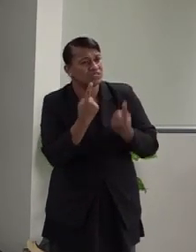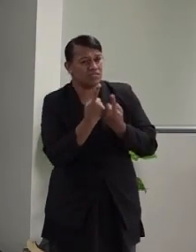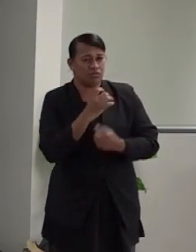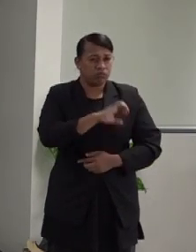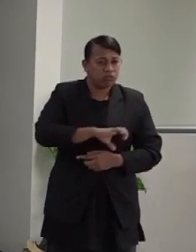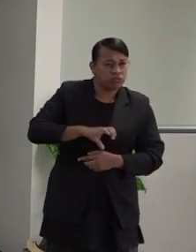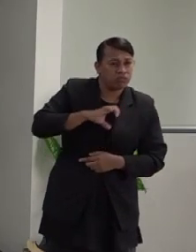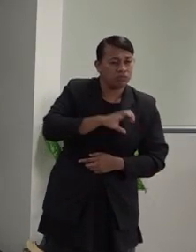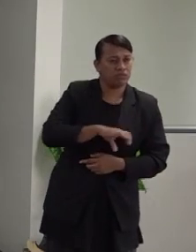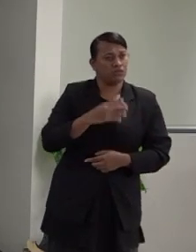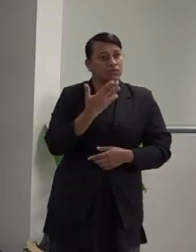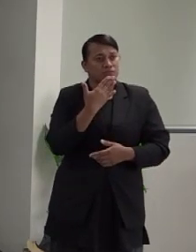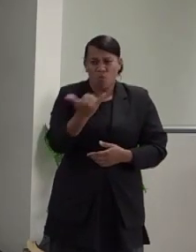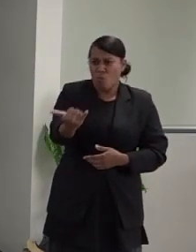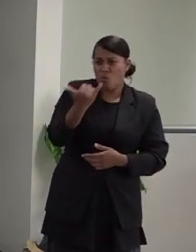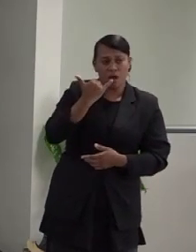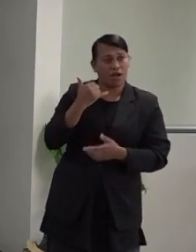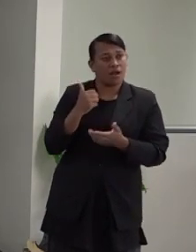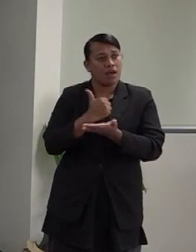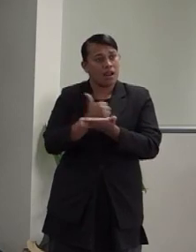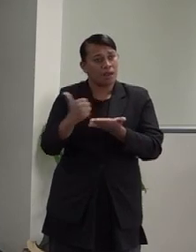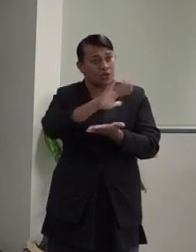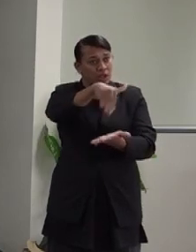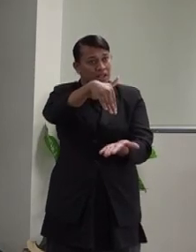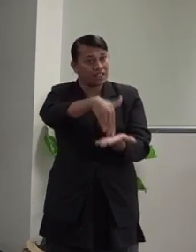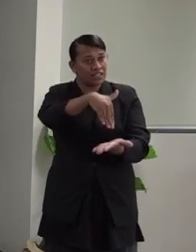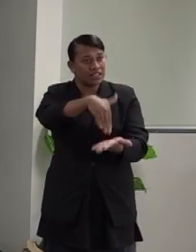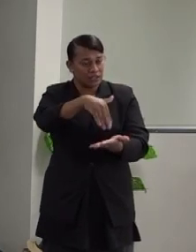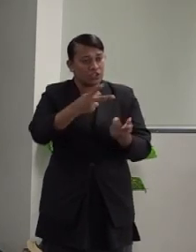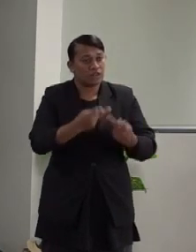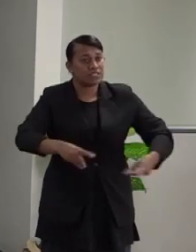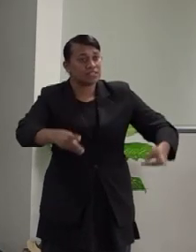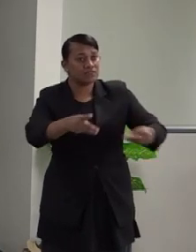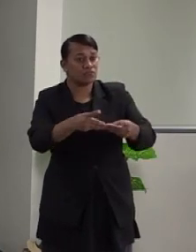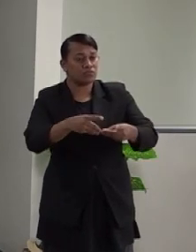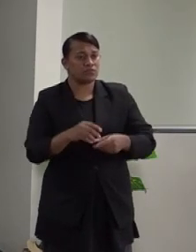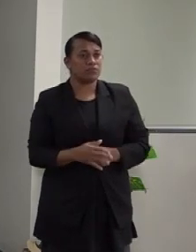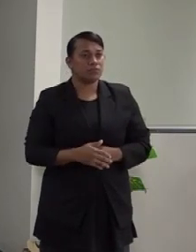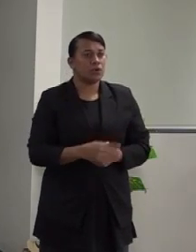the following numbers. In the Central Division,